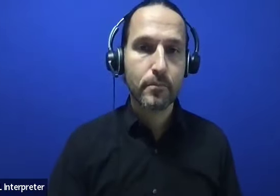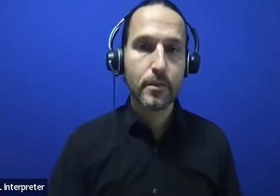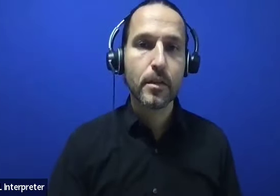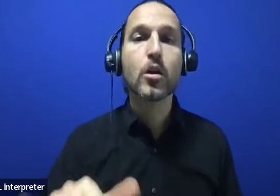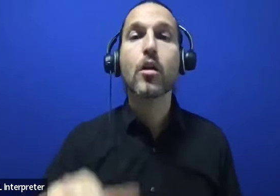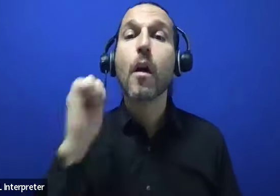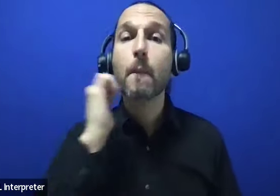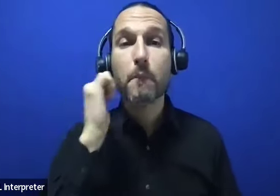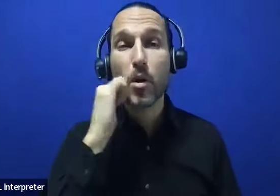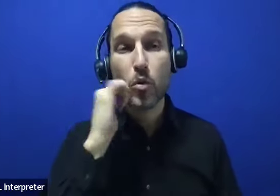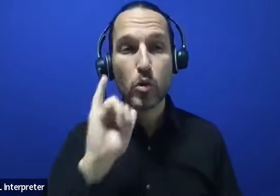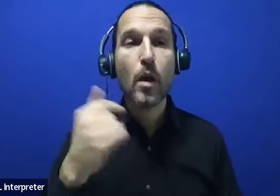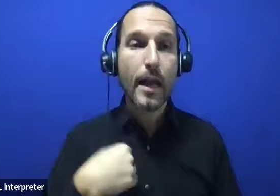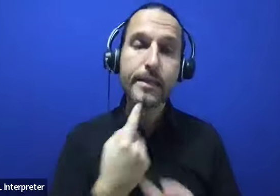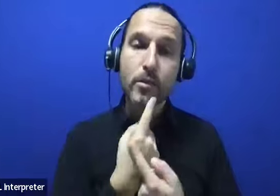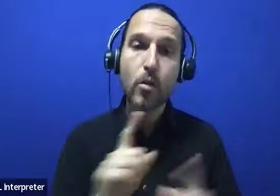Puberty, I've mentioned.